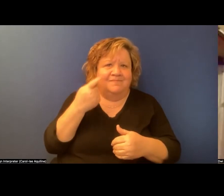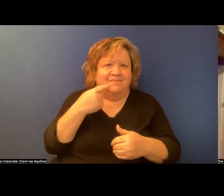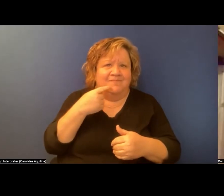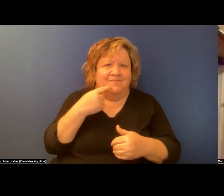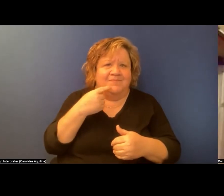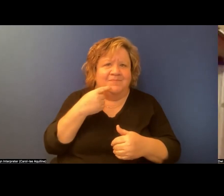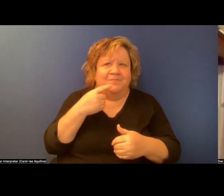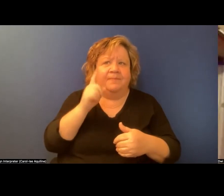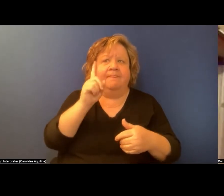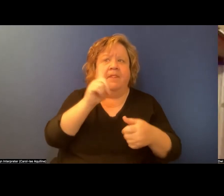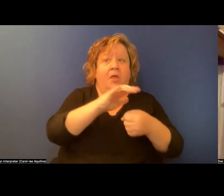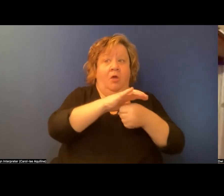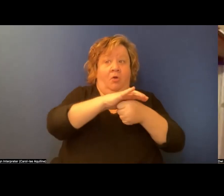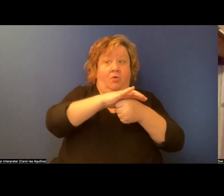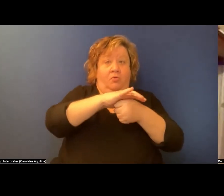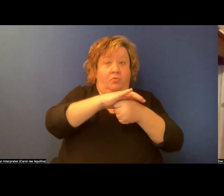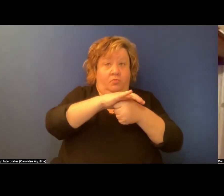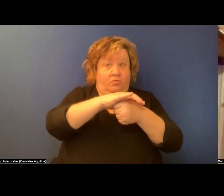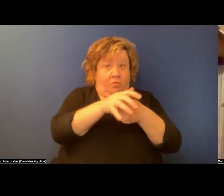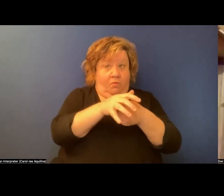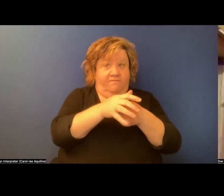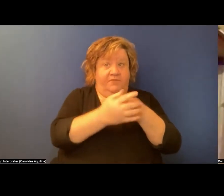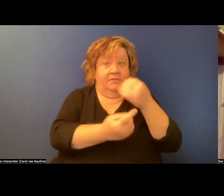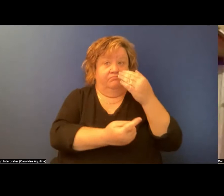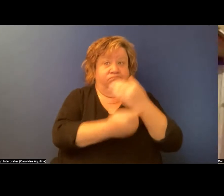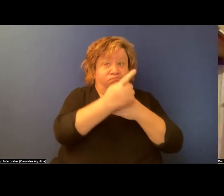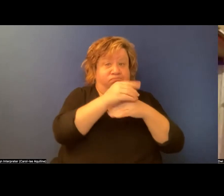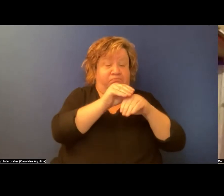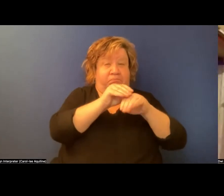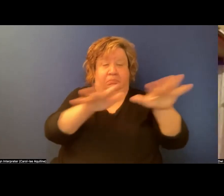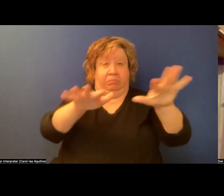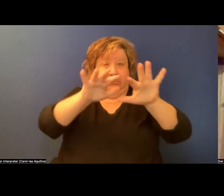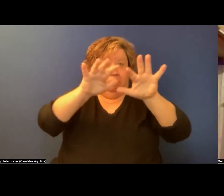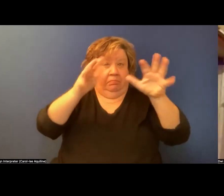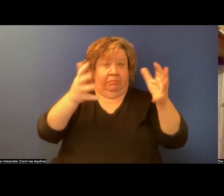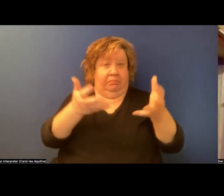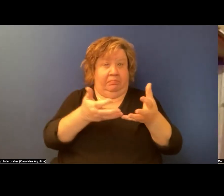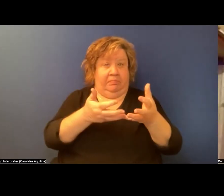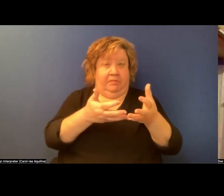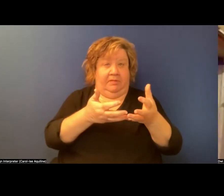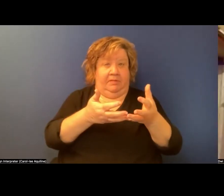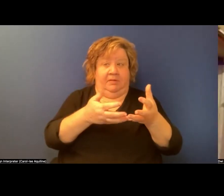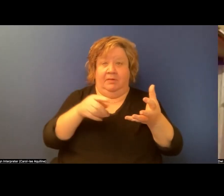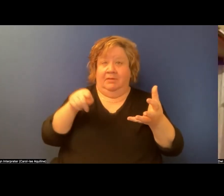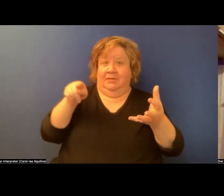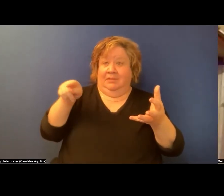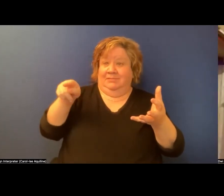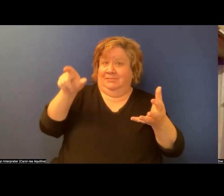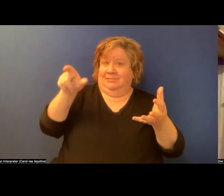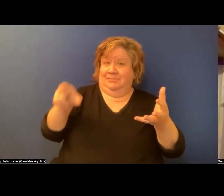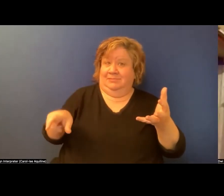aftermath of global pandemic announcement. Elham is co-chairing the reference group on inclusion of persons,